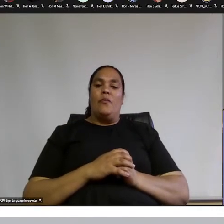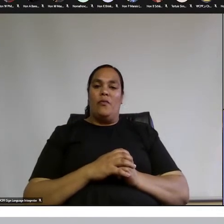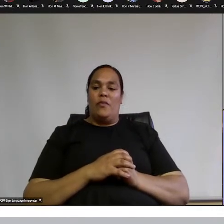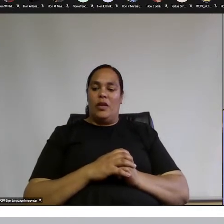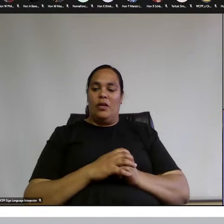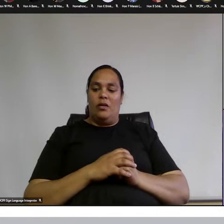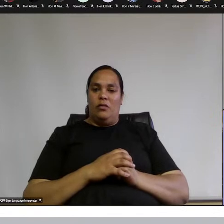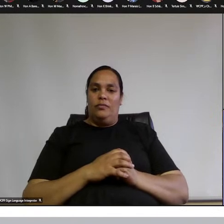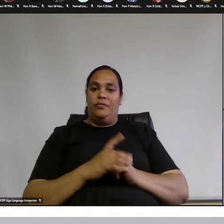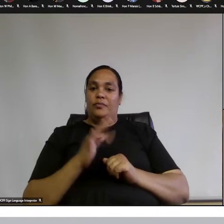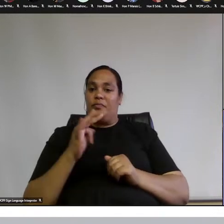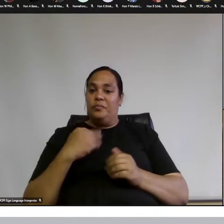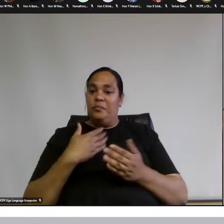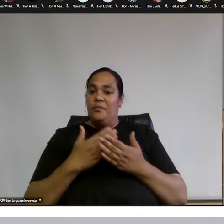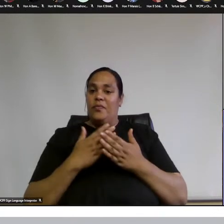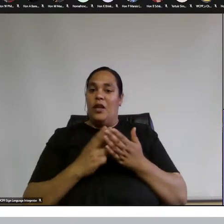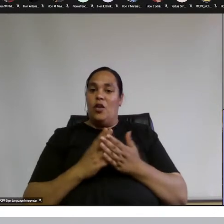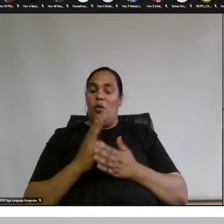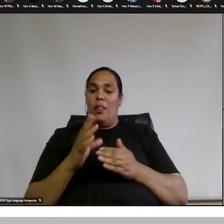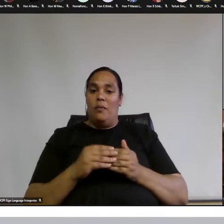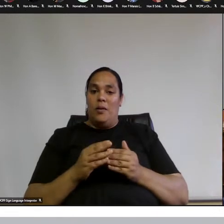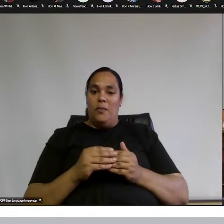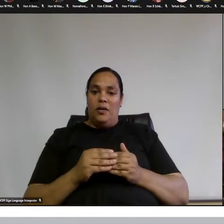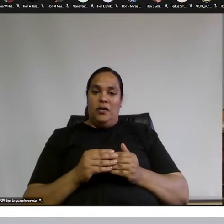So if I may, honourable members,